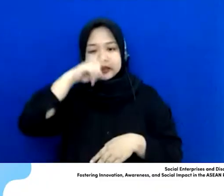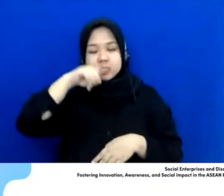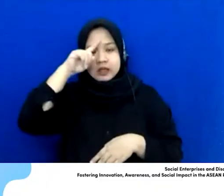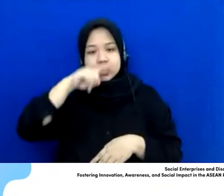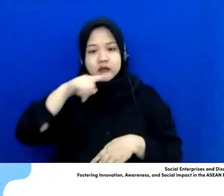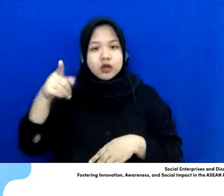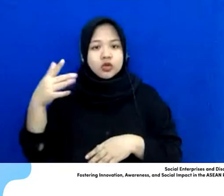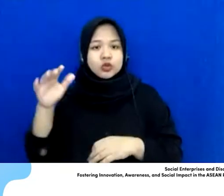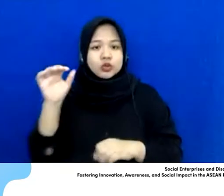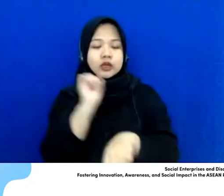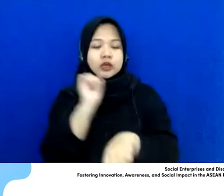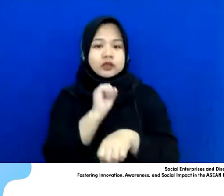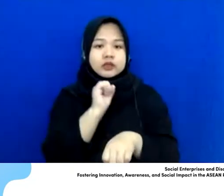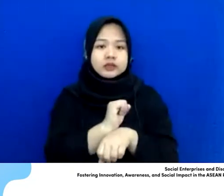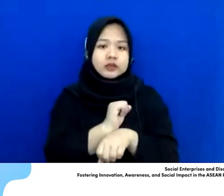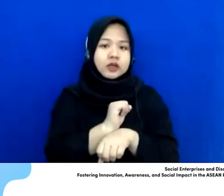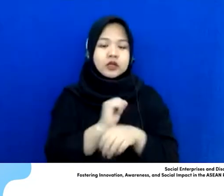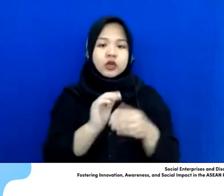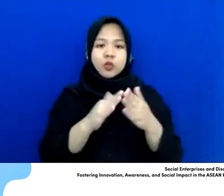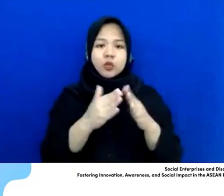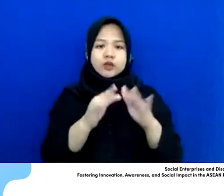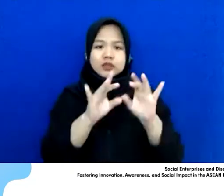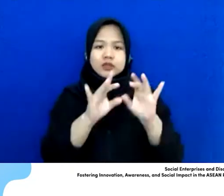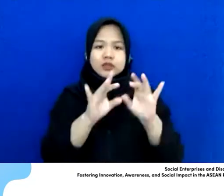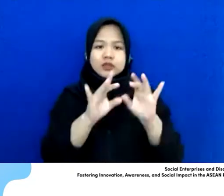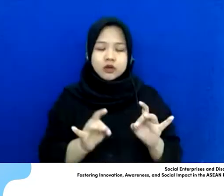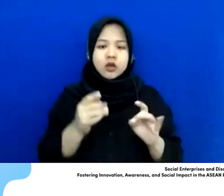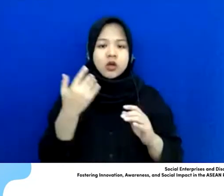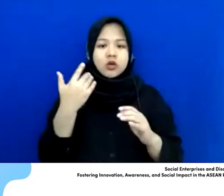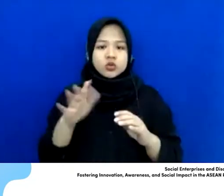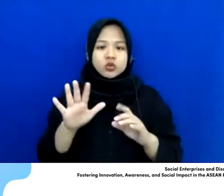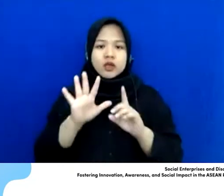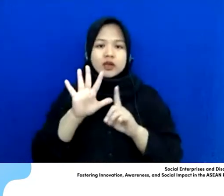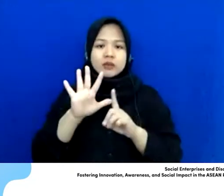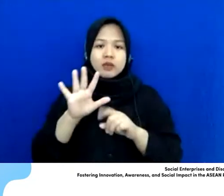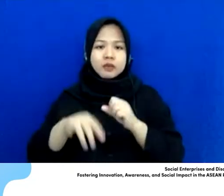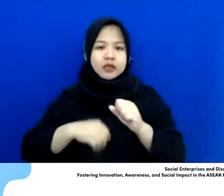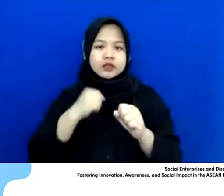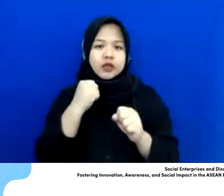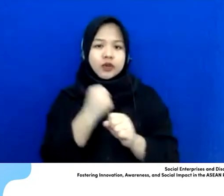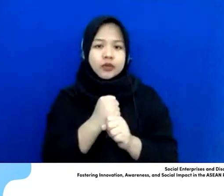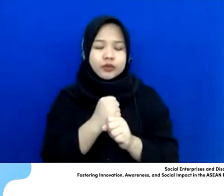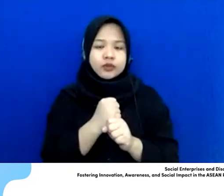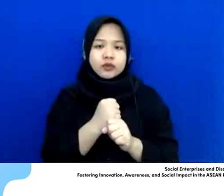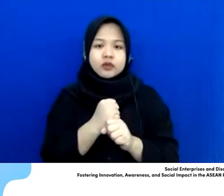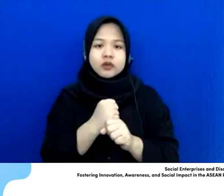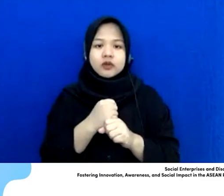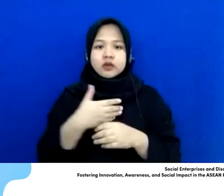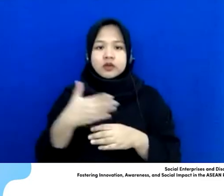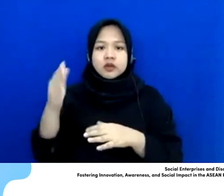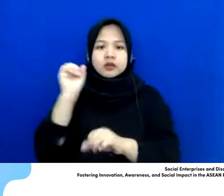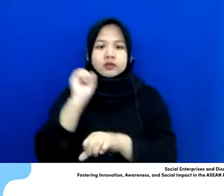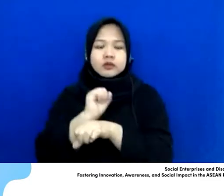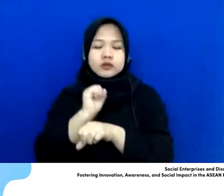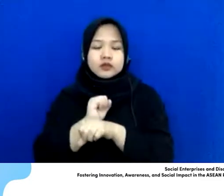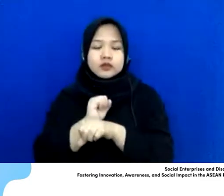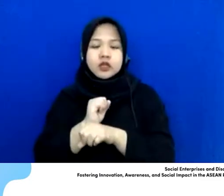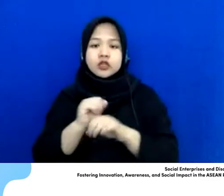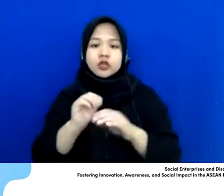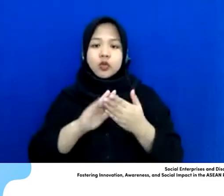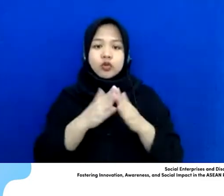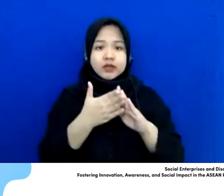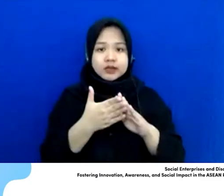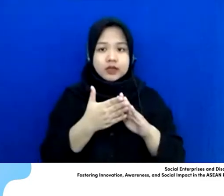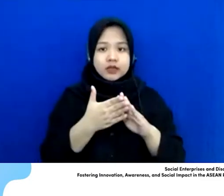the neurodivergent community for over 15 years, and the longer they have worked alongside this community,